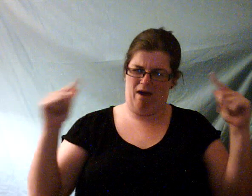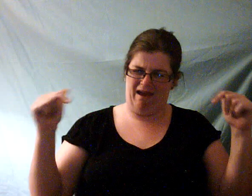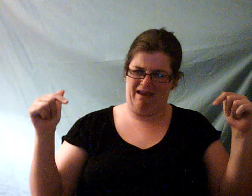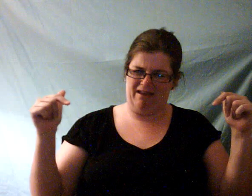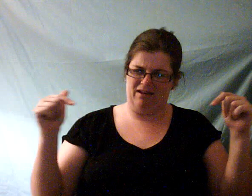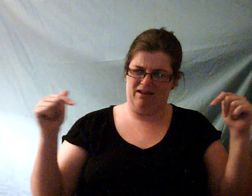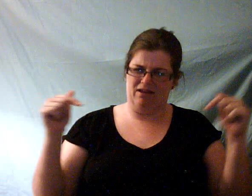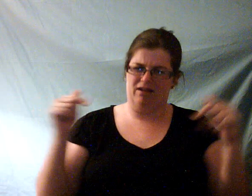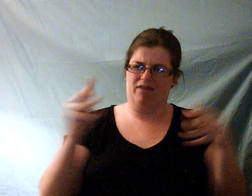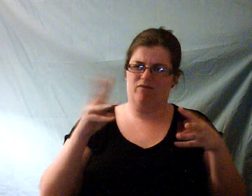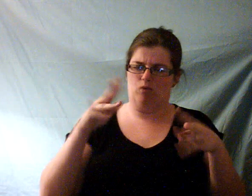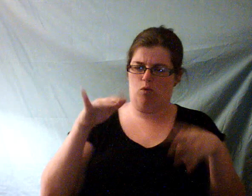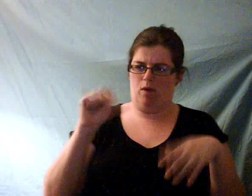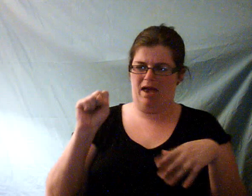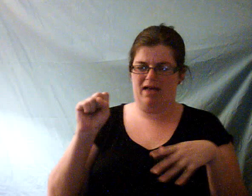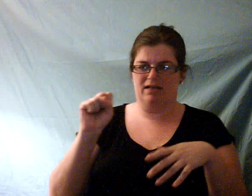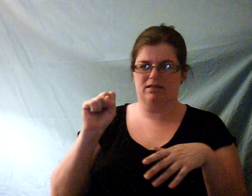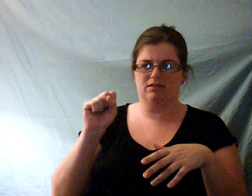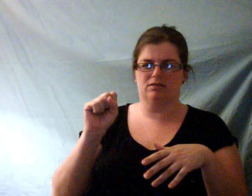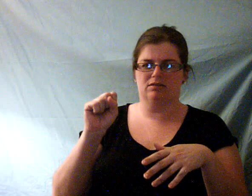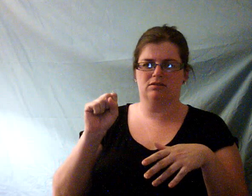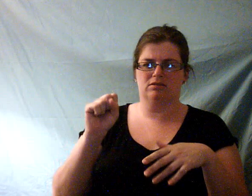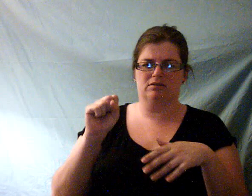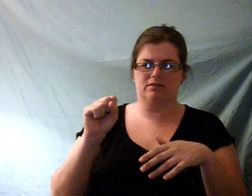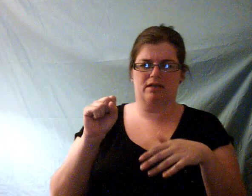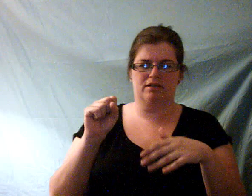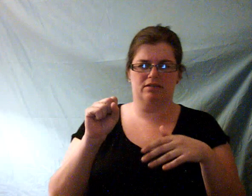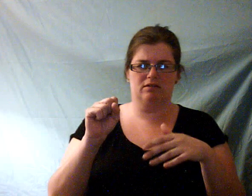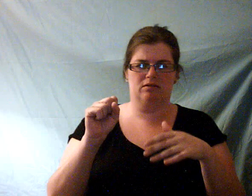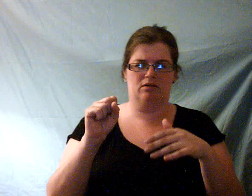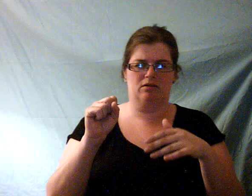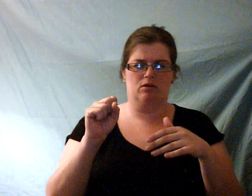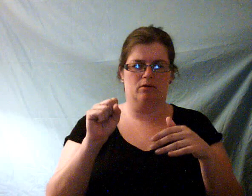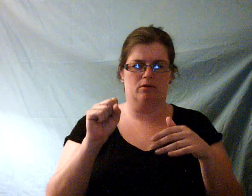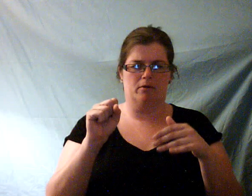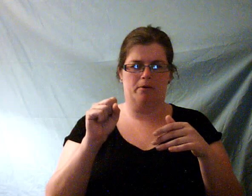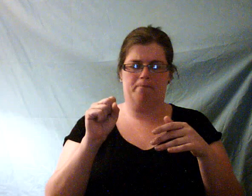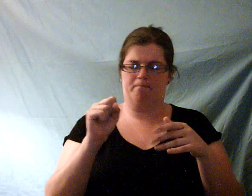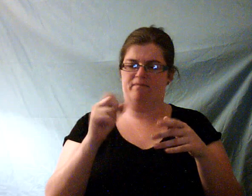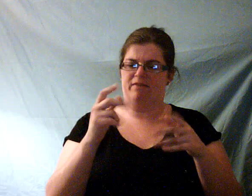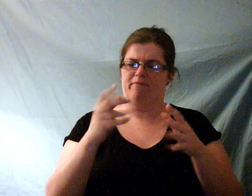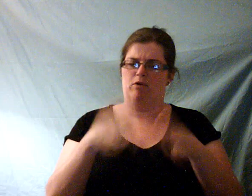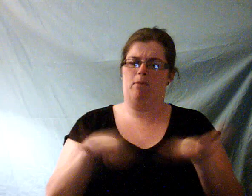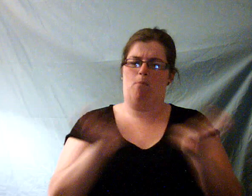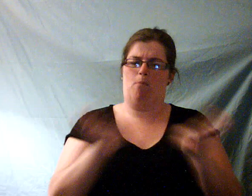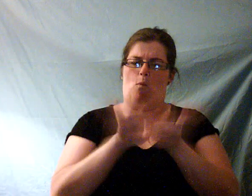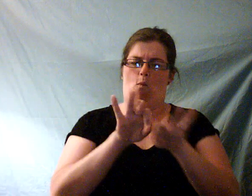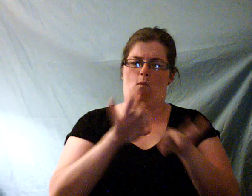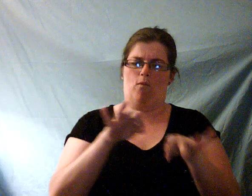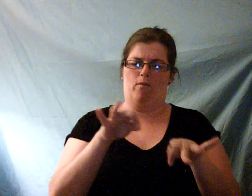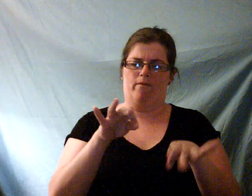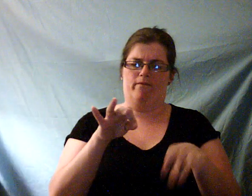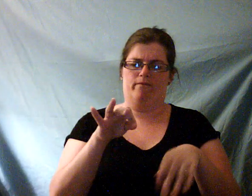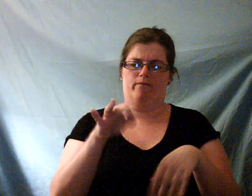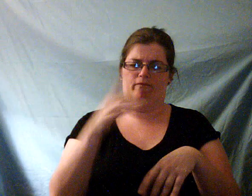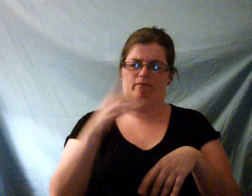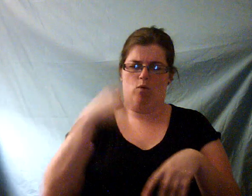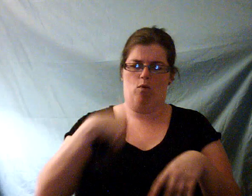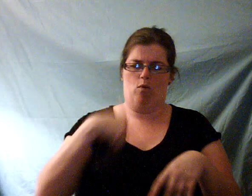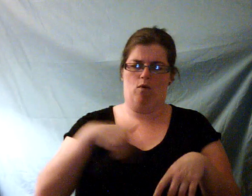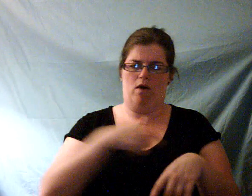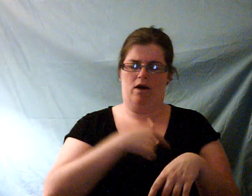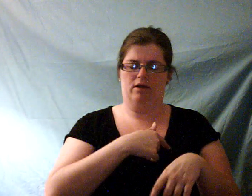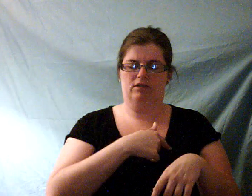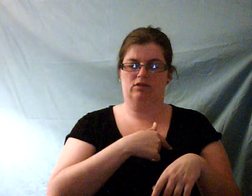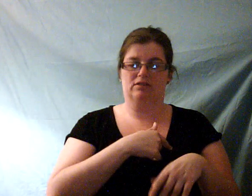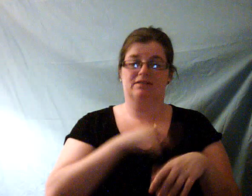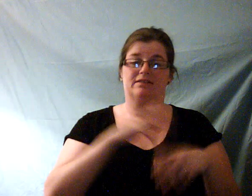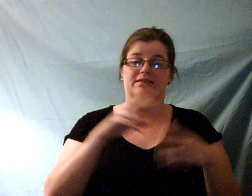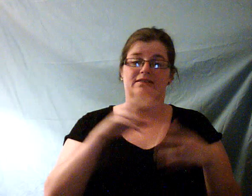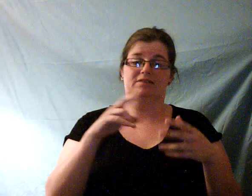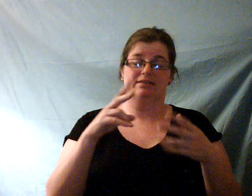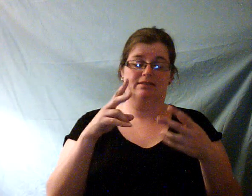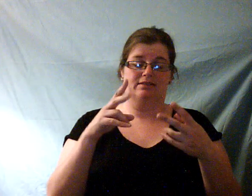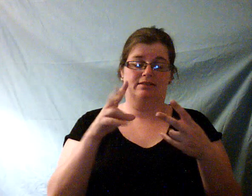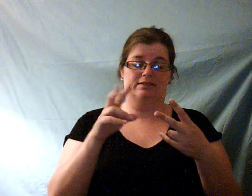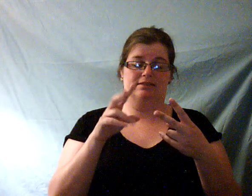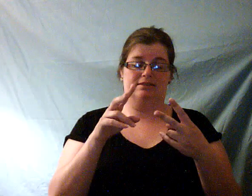personal control over the environment is a very important value for us. The second value that Coles talks about